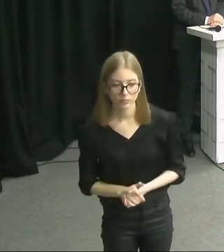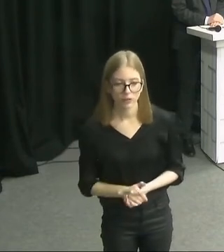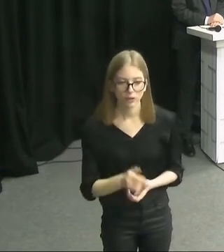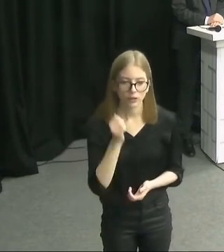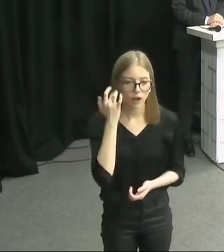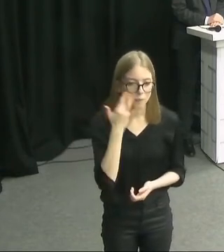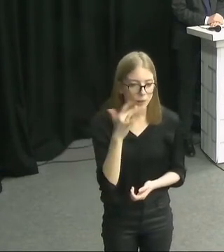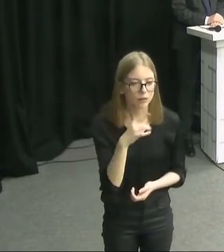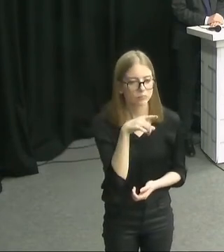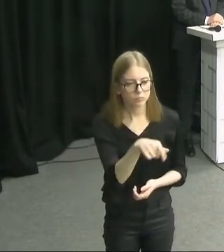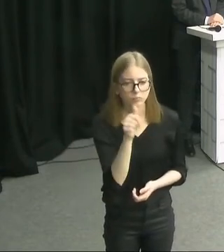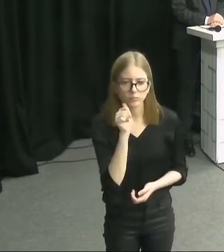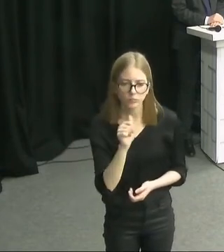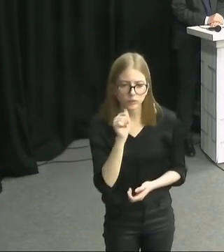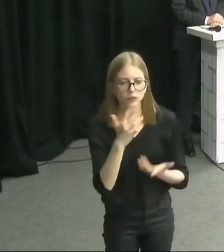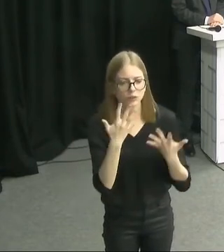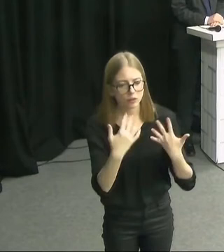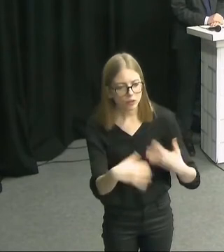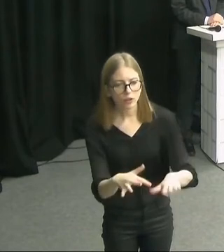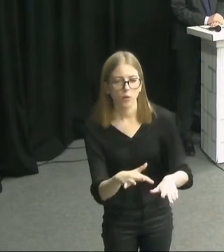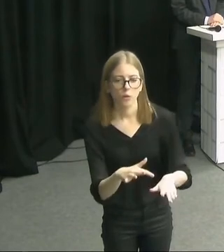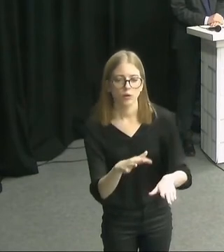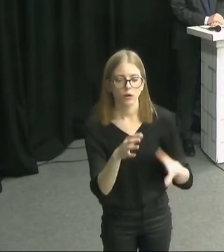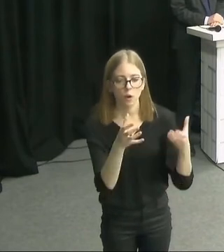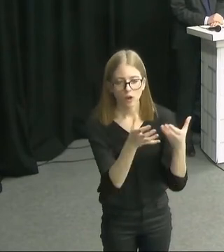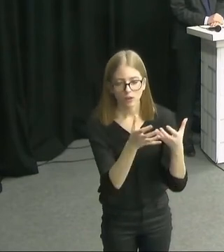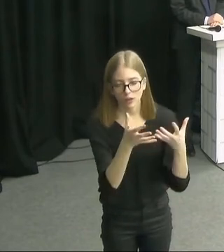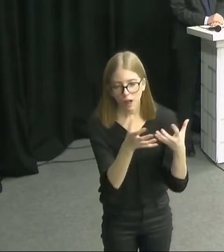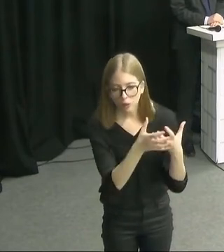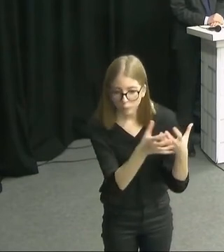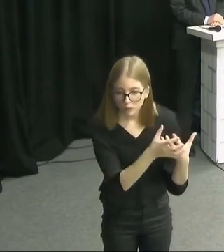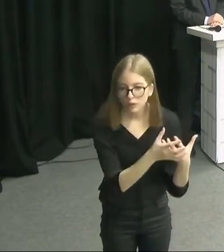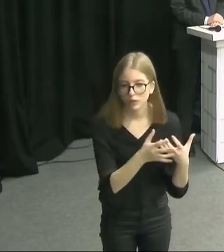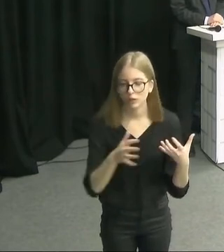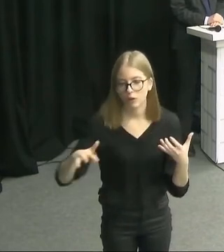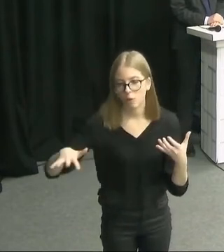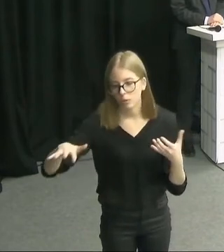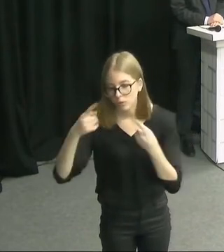we do. Europe could really learn a lot from the States in this area.